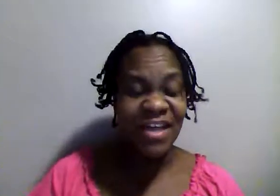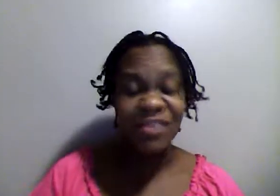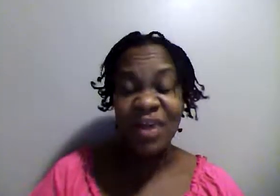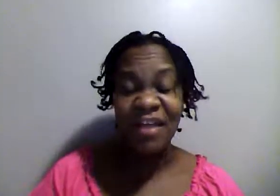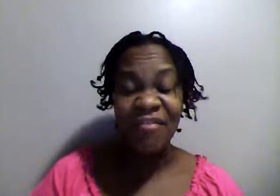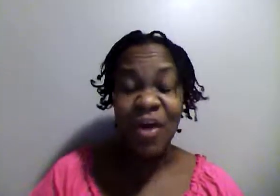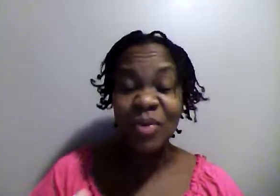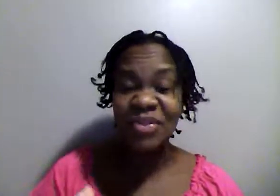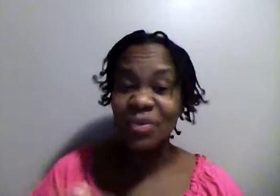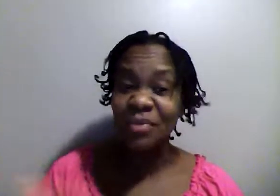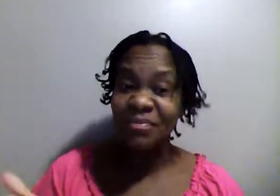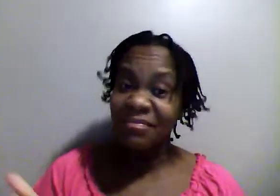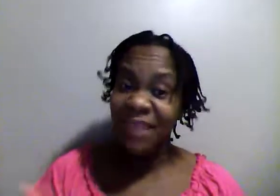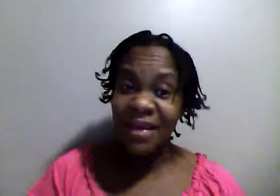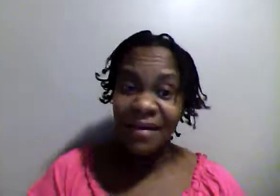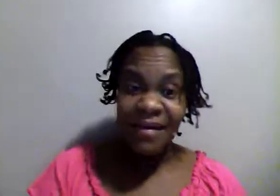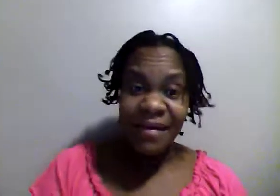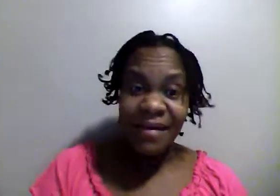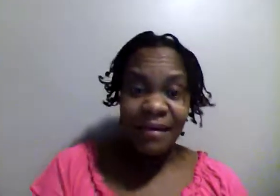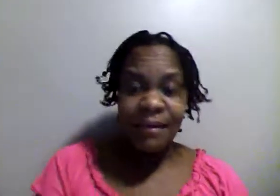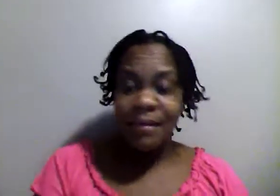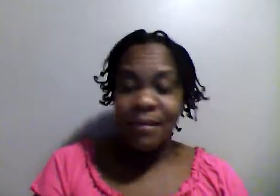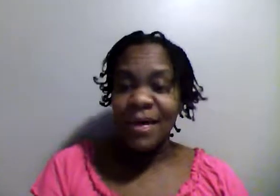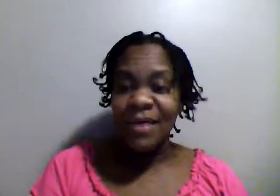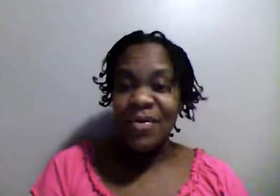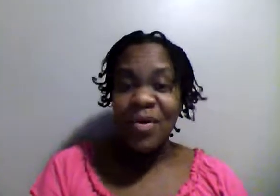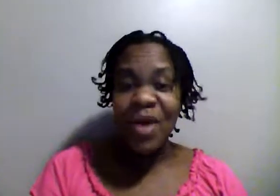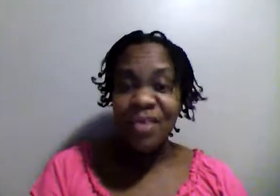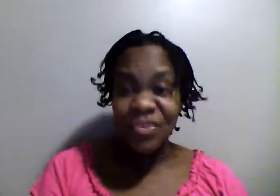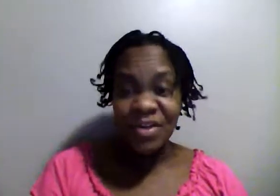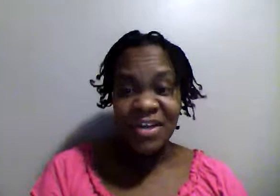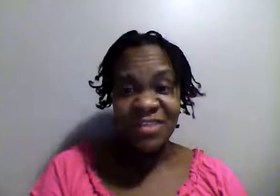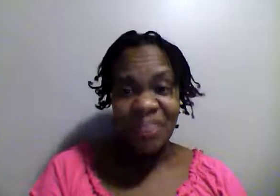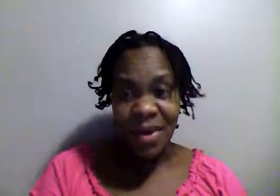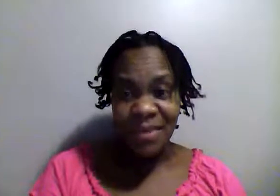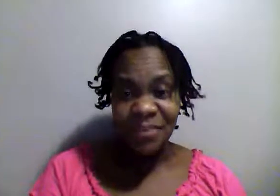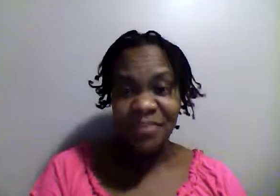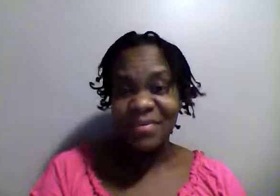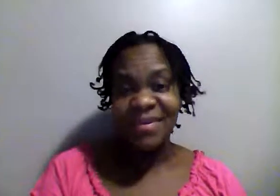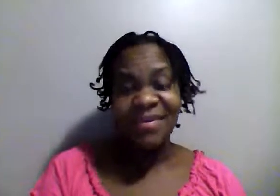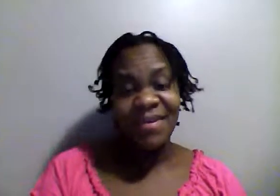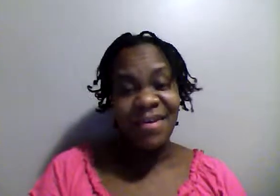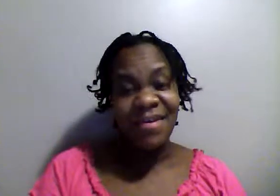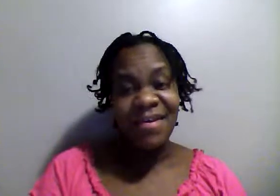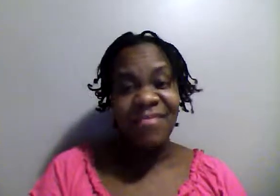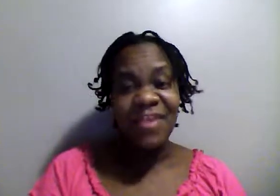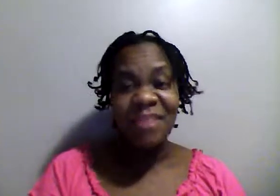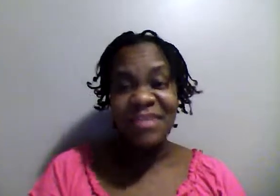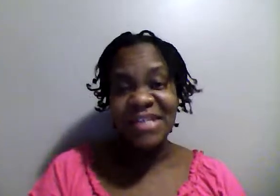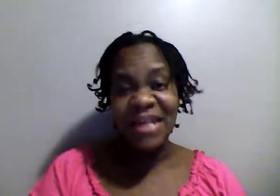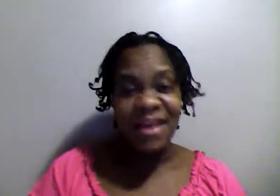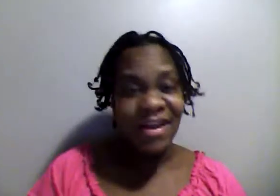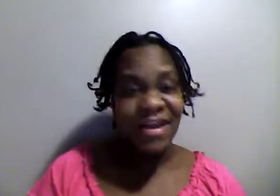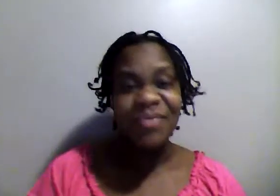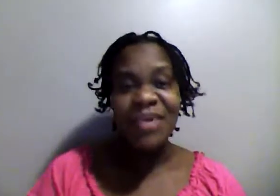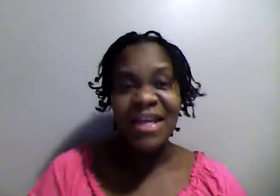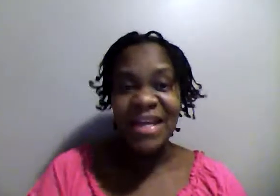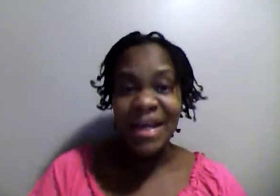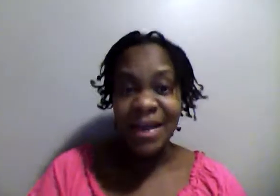what I found. So I don't know how true it is, but for them to say that, then it would indicate that it